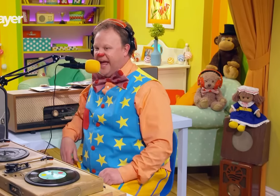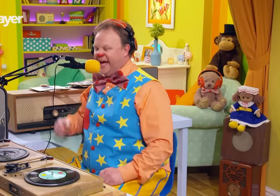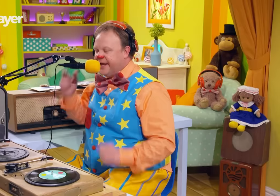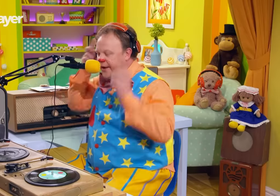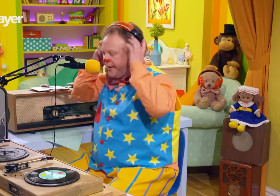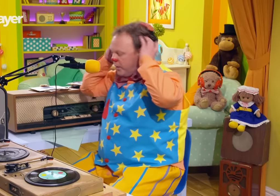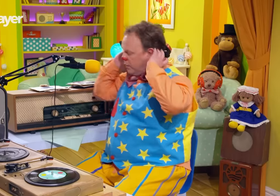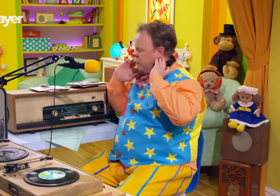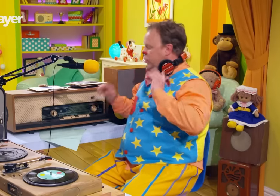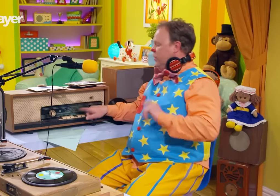Grandad. Oh.